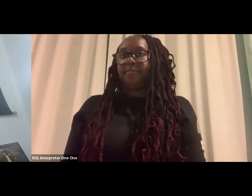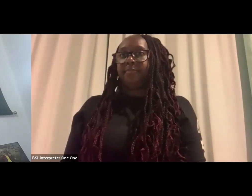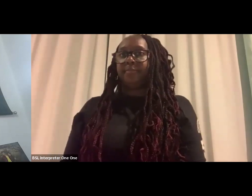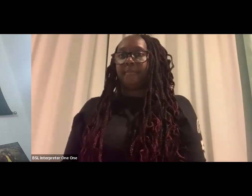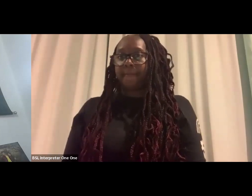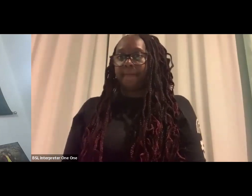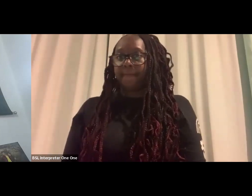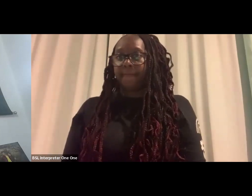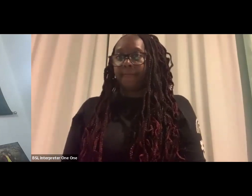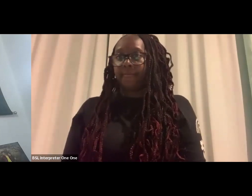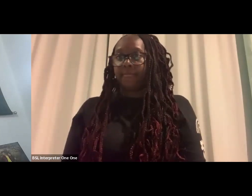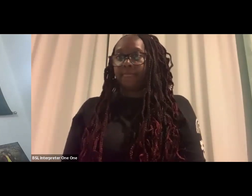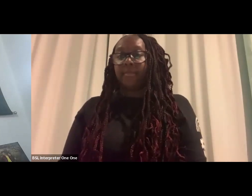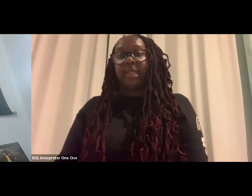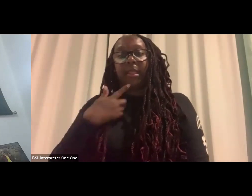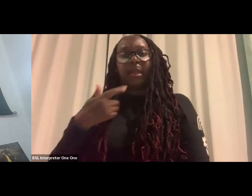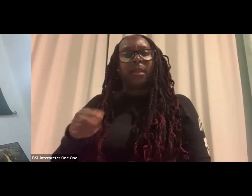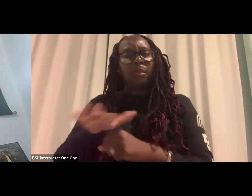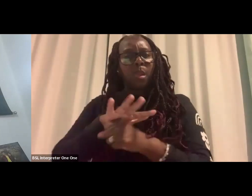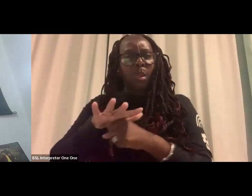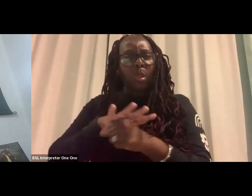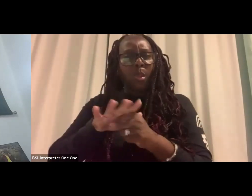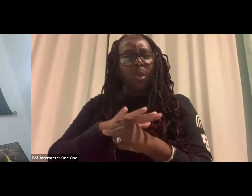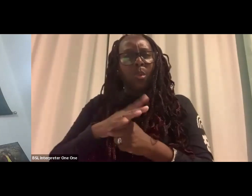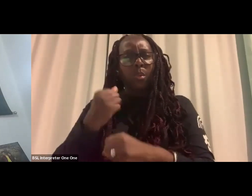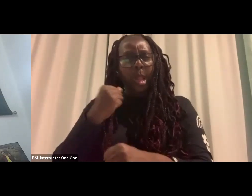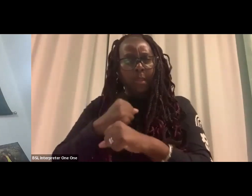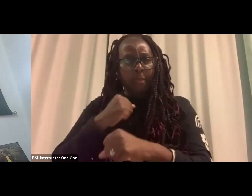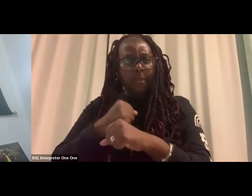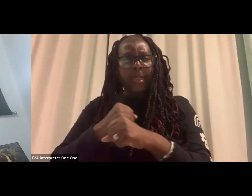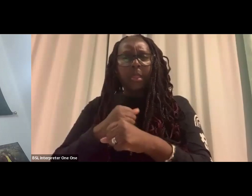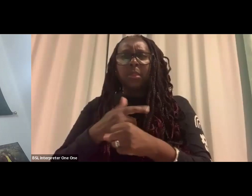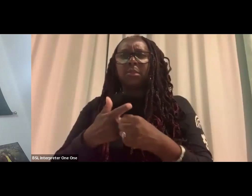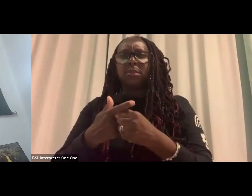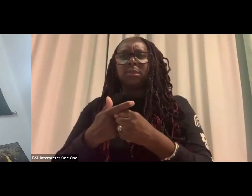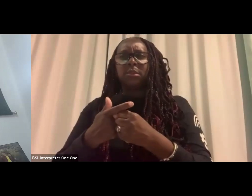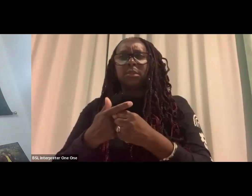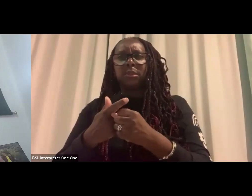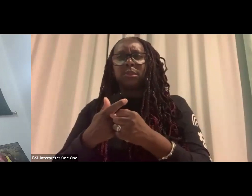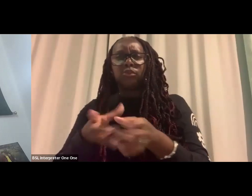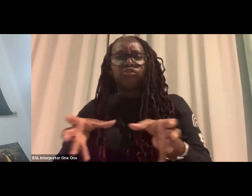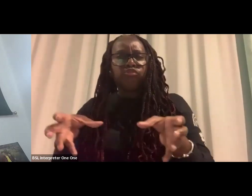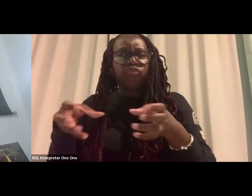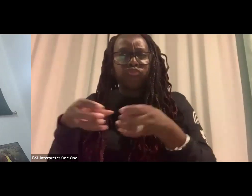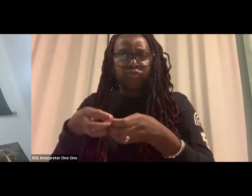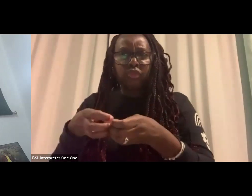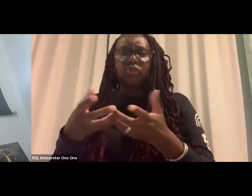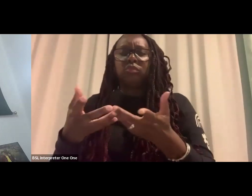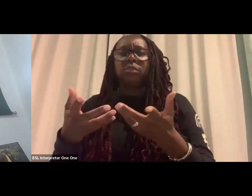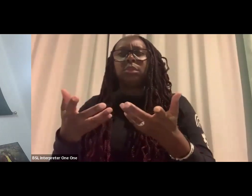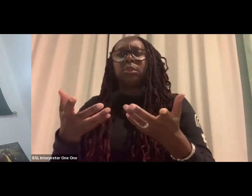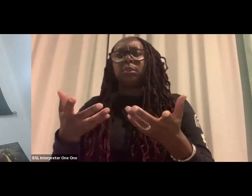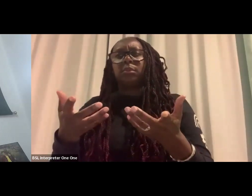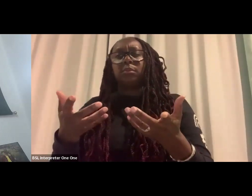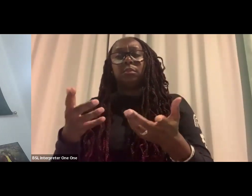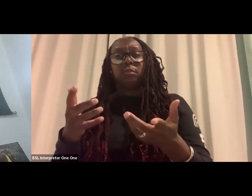county or the local government committee or committee and their assembly,